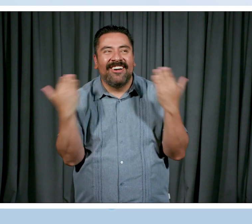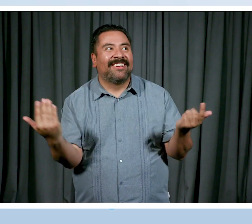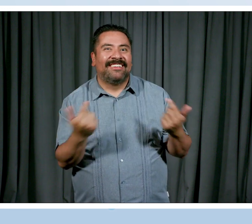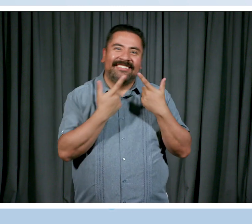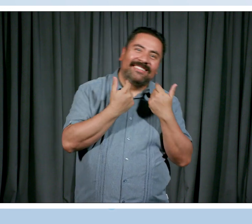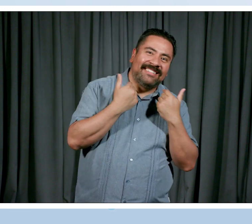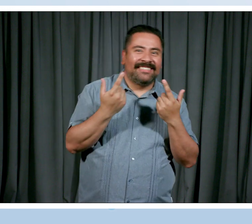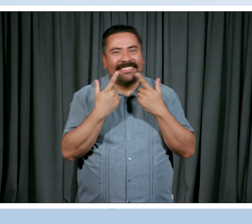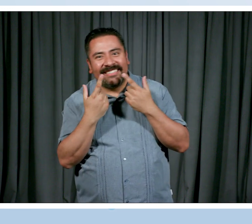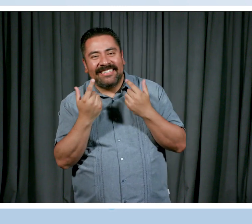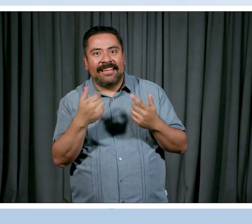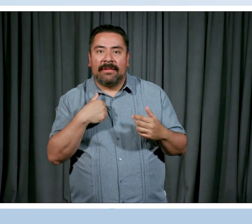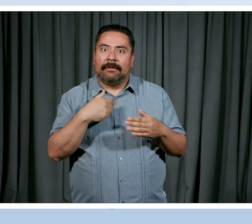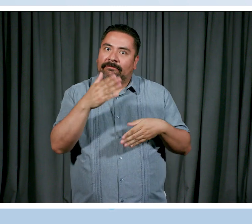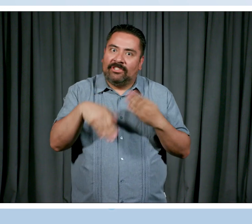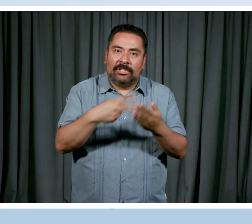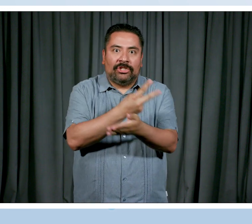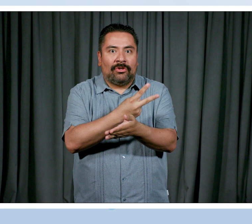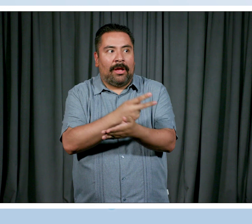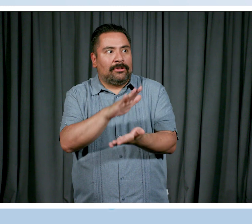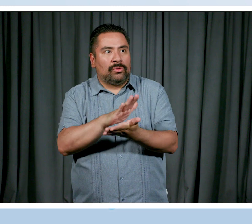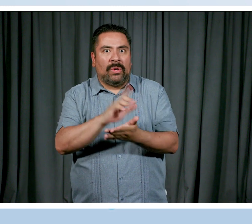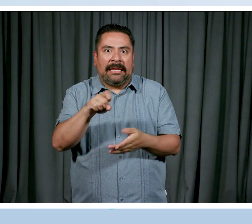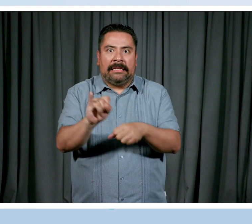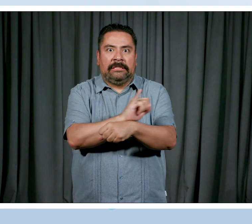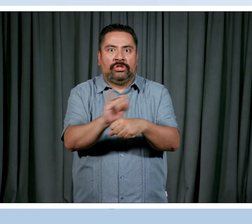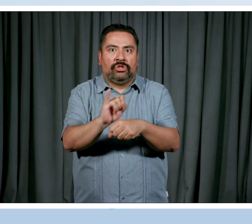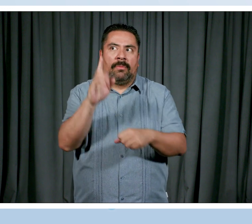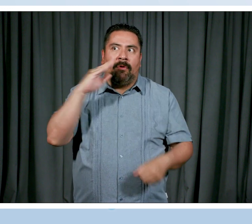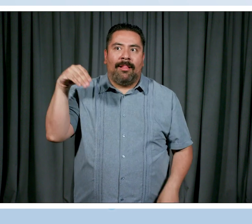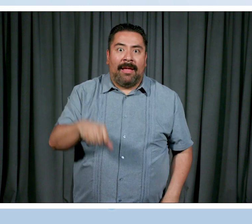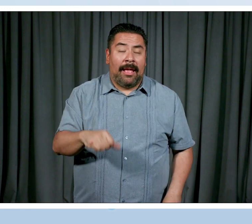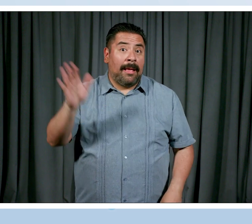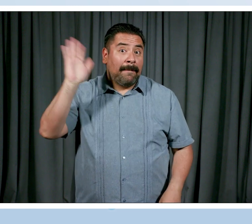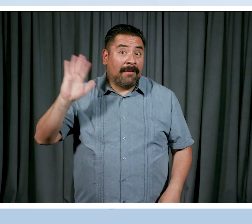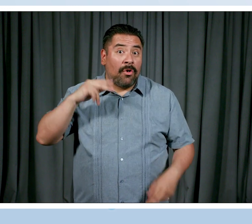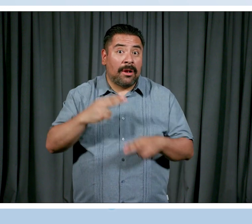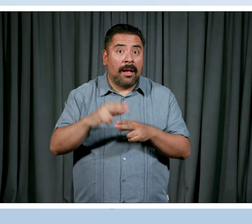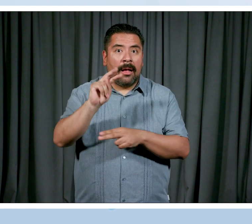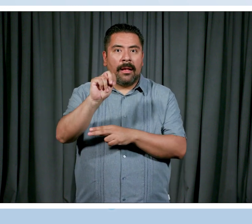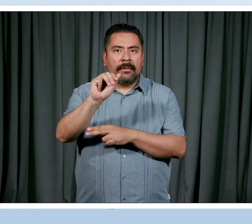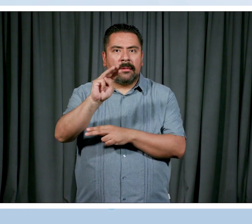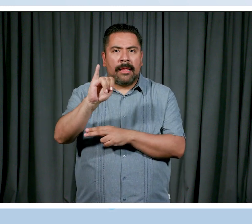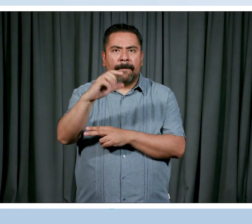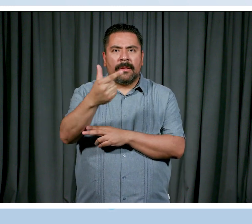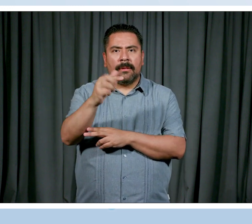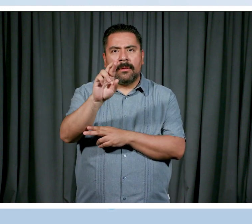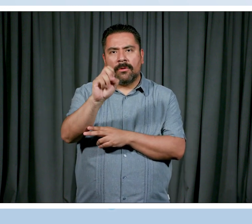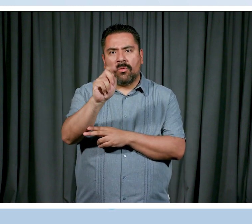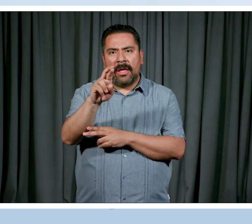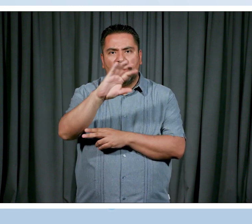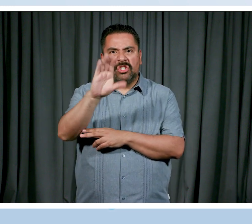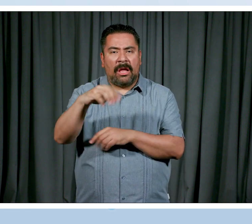was finishing grad school and said, I need an internship that has a stipend. And at the time, it was called NAMI Greater Chicago then, but it